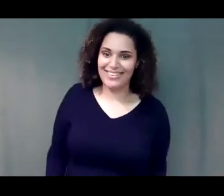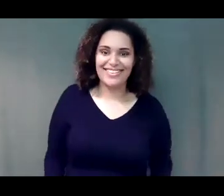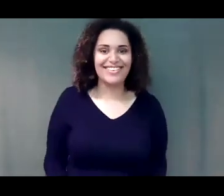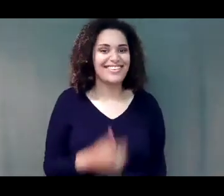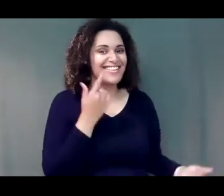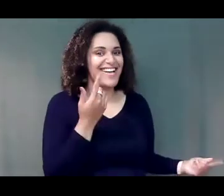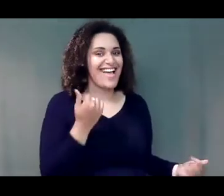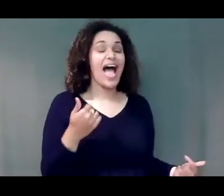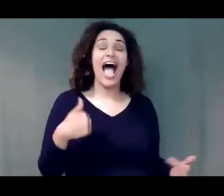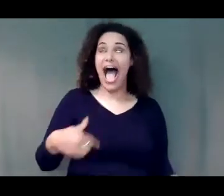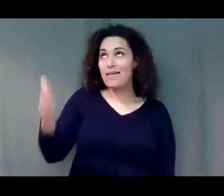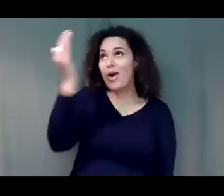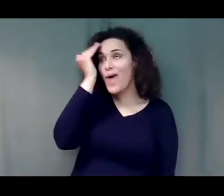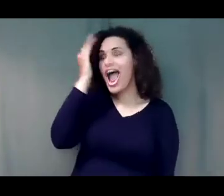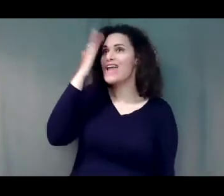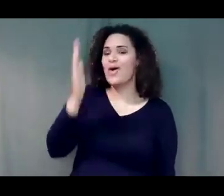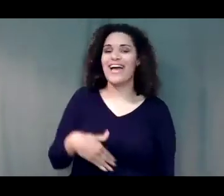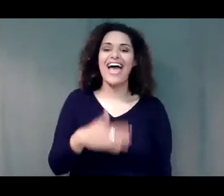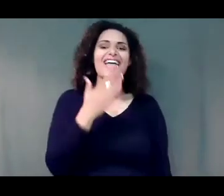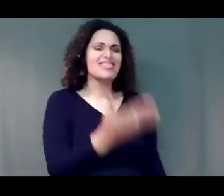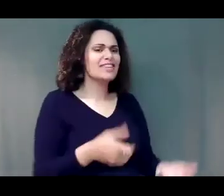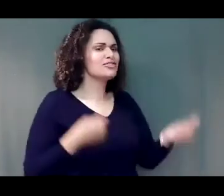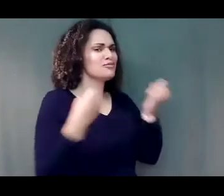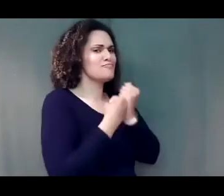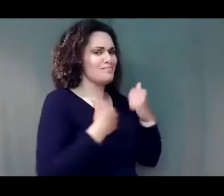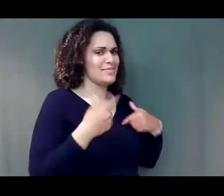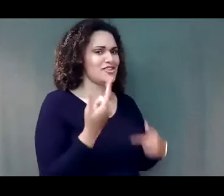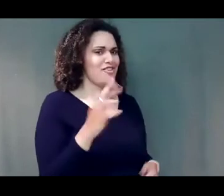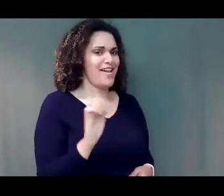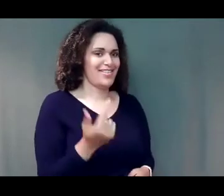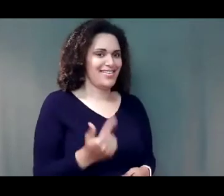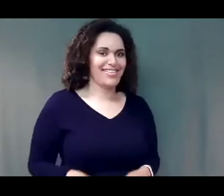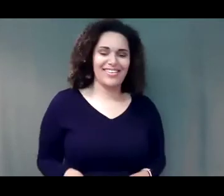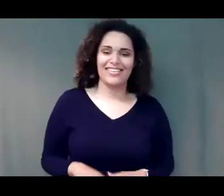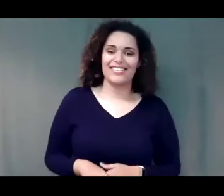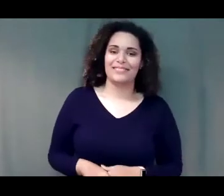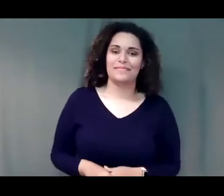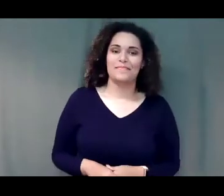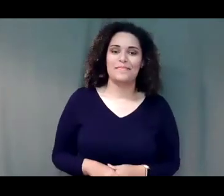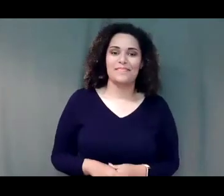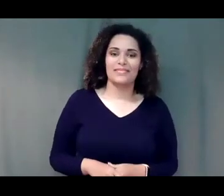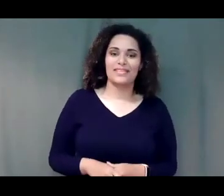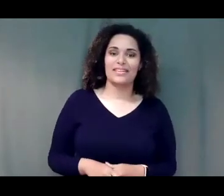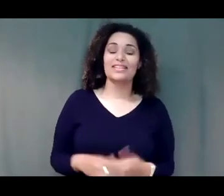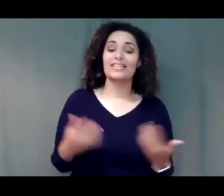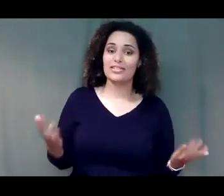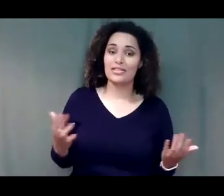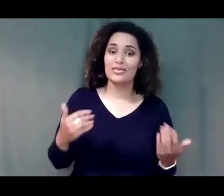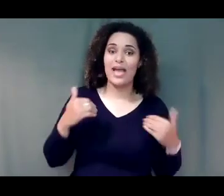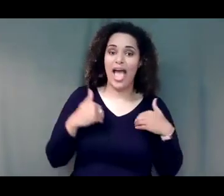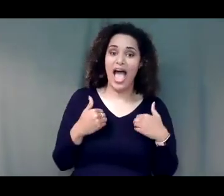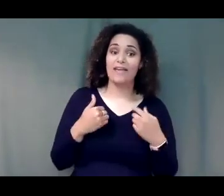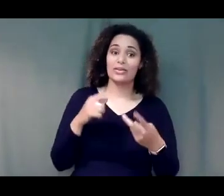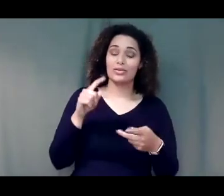I am aware. Thanks for having my back, Greg. Exactly. So we have two